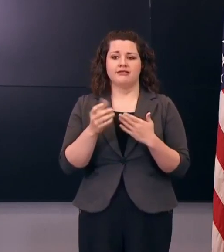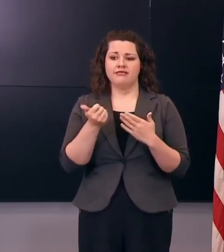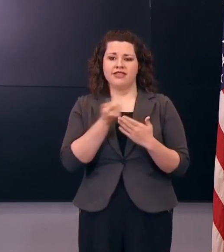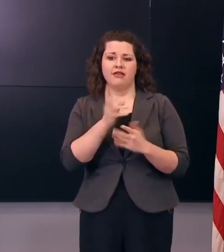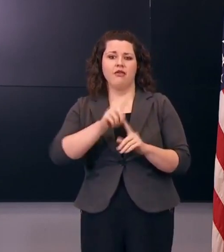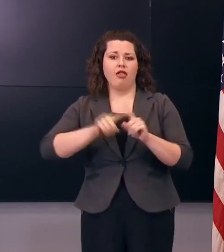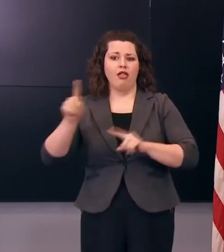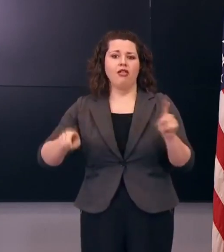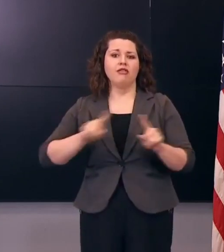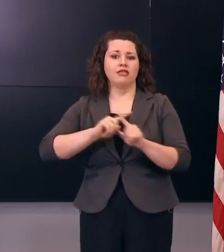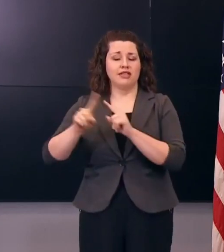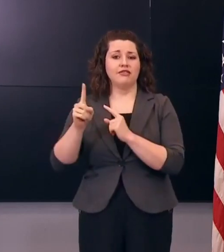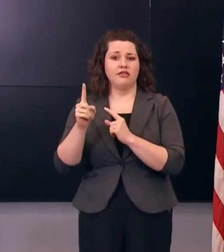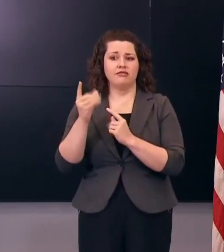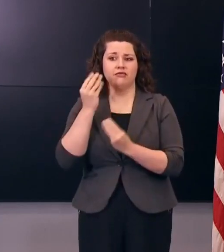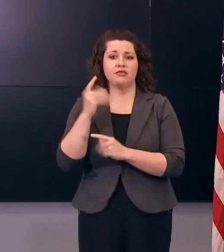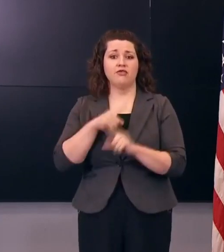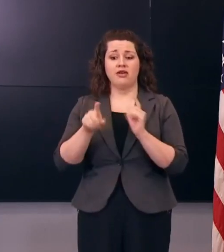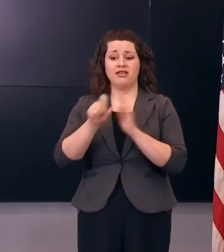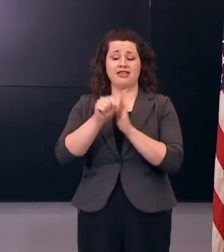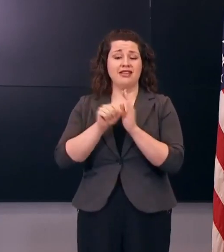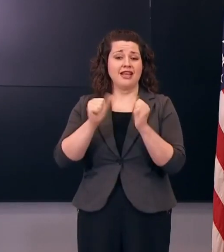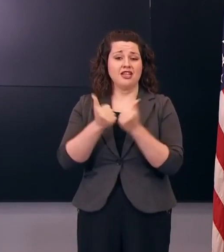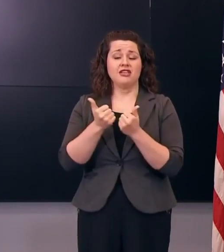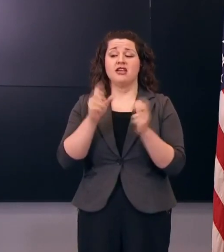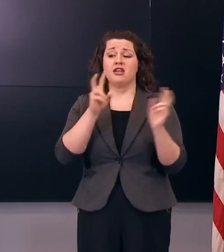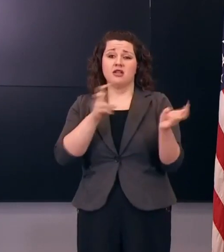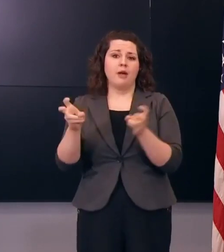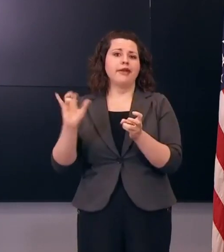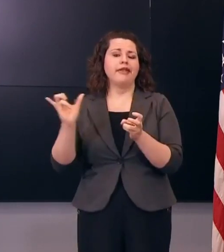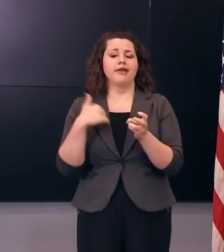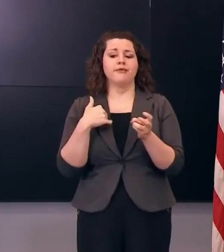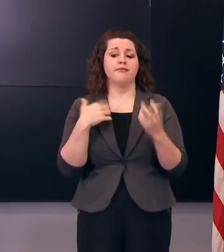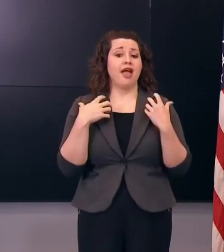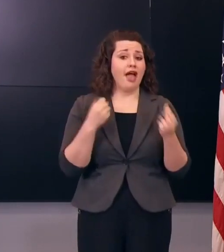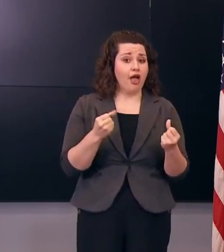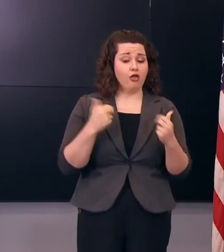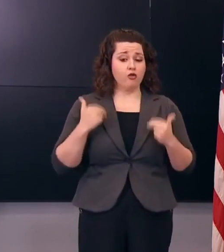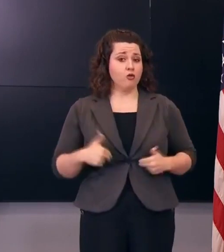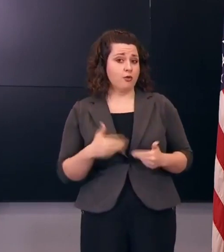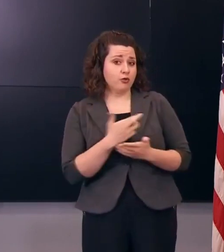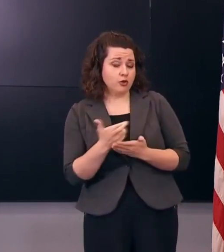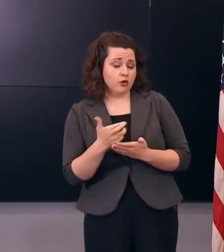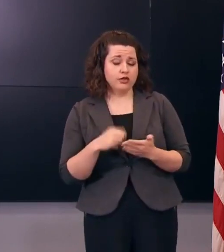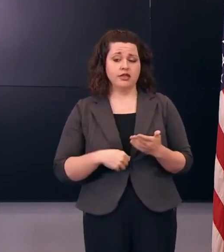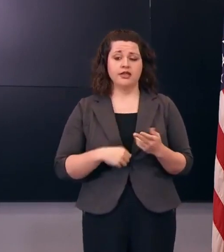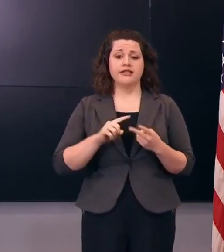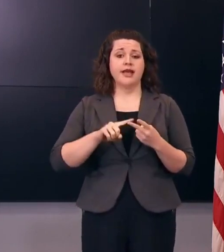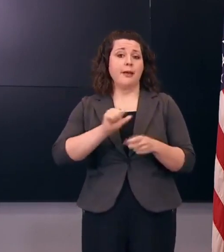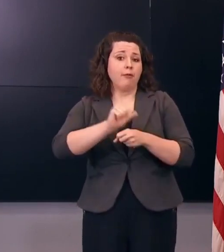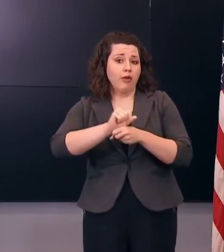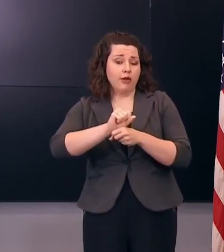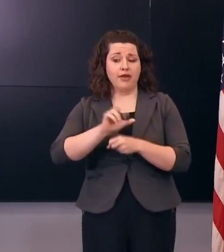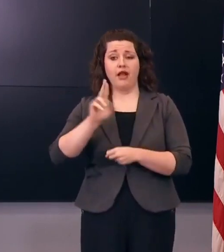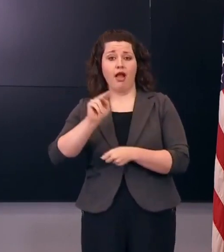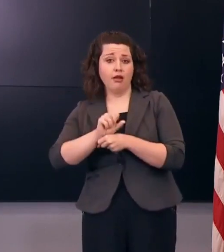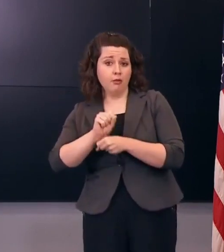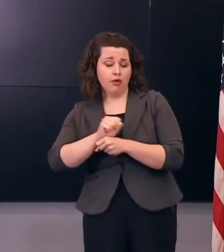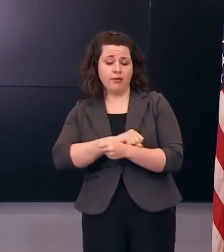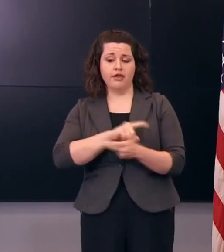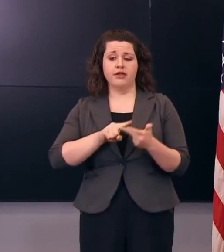useful information from state agencies on topics such as health and human resources, employment and